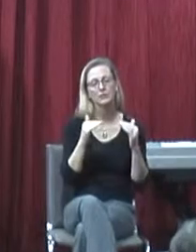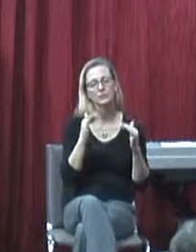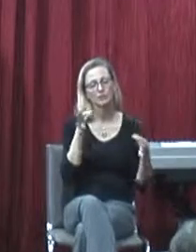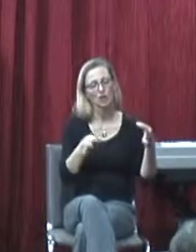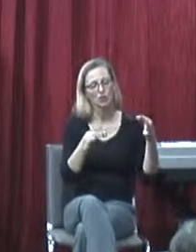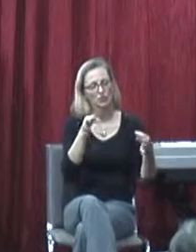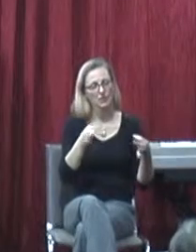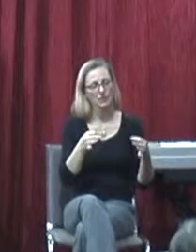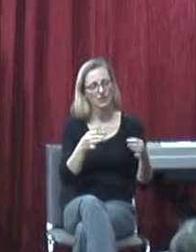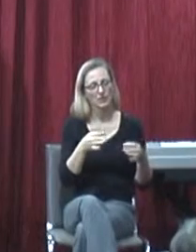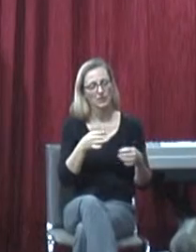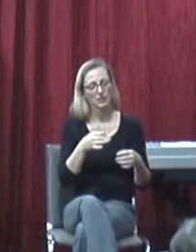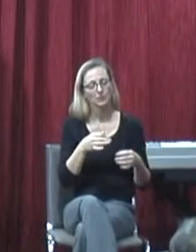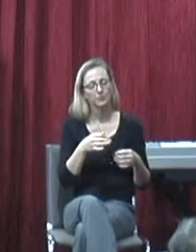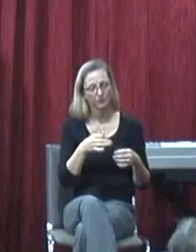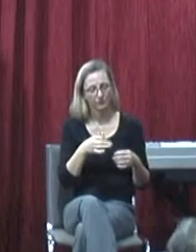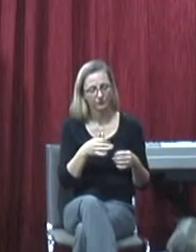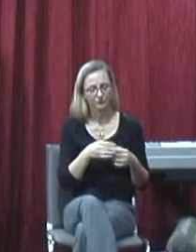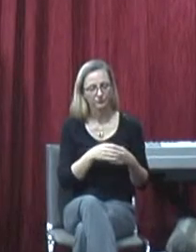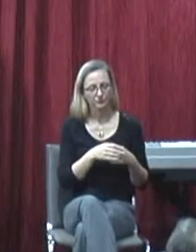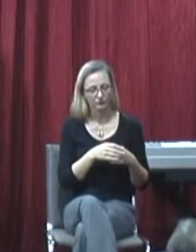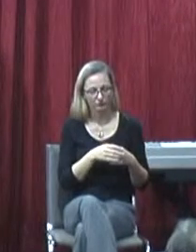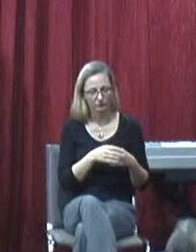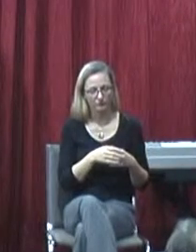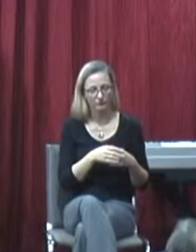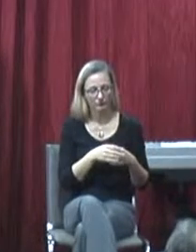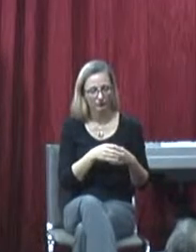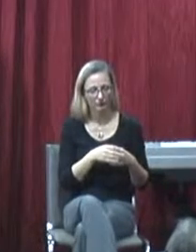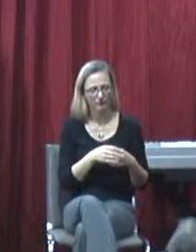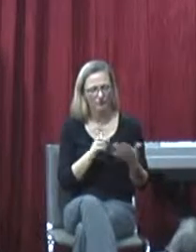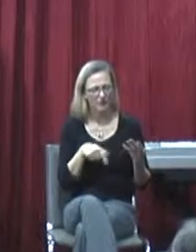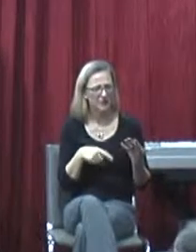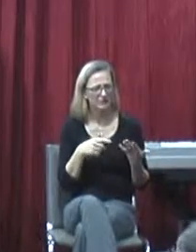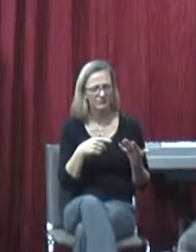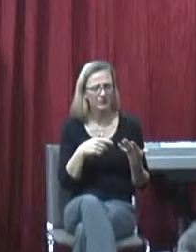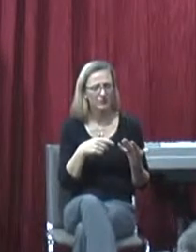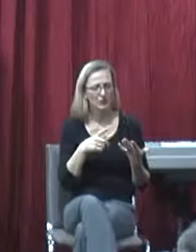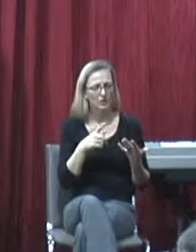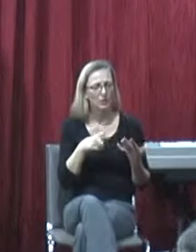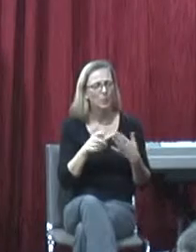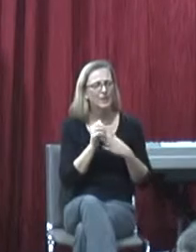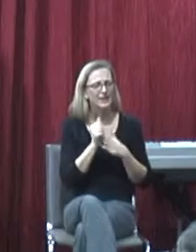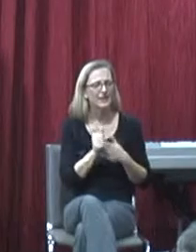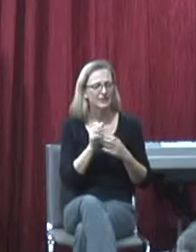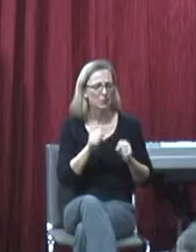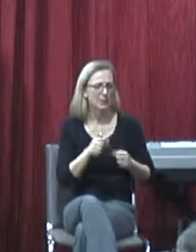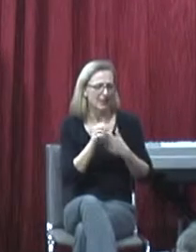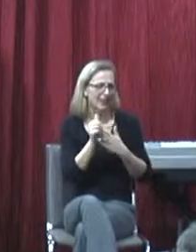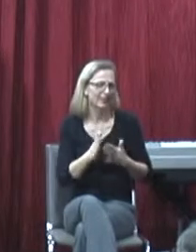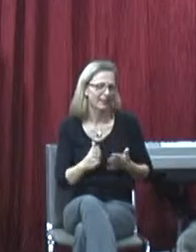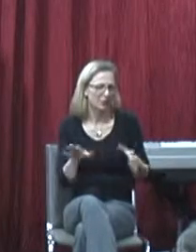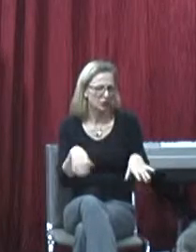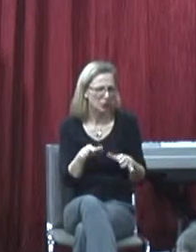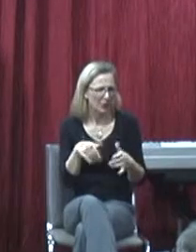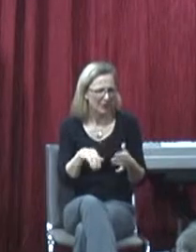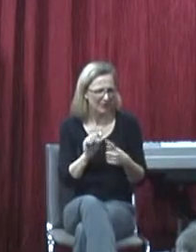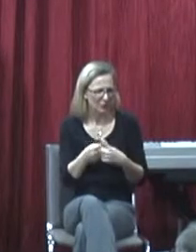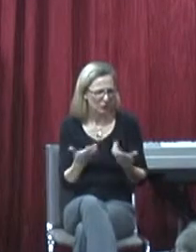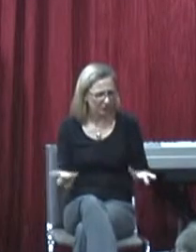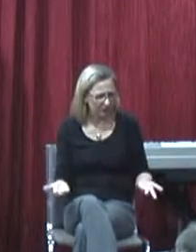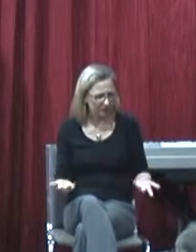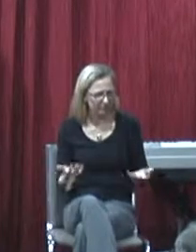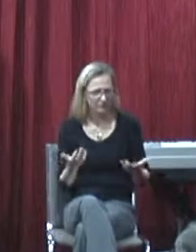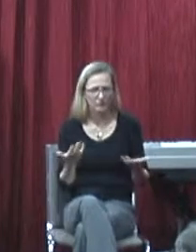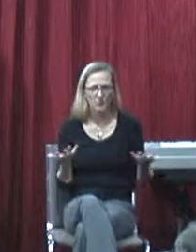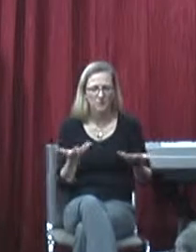leading, not to Jacob. What can a leader do in a situation like that? Well, if you go back to the story of